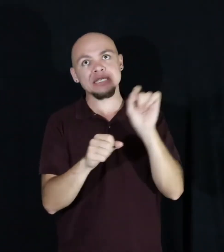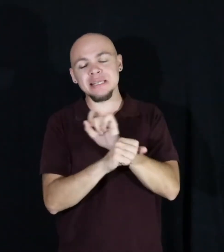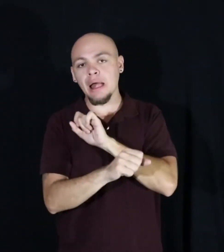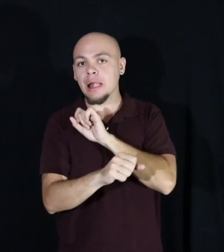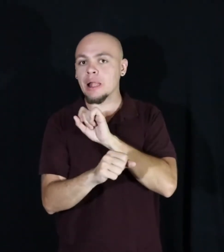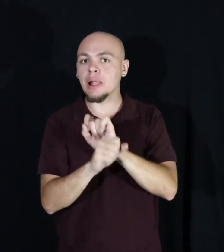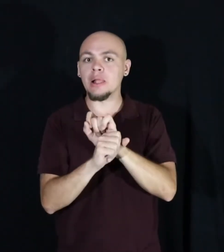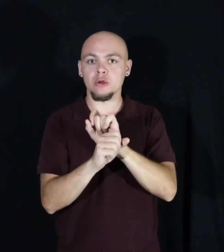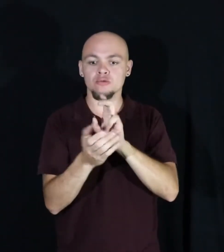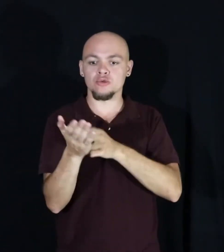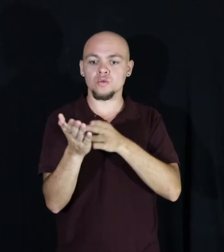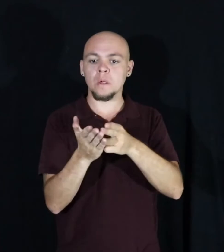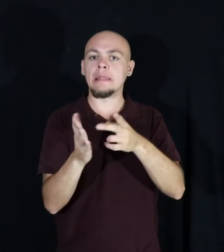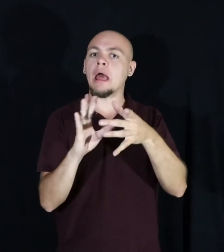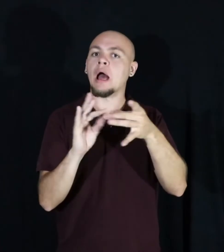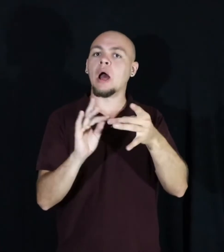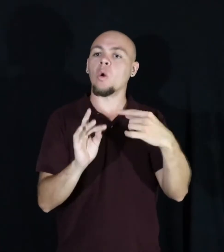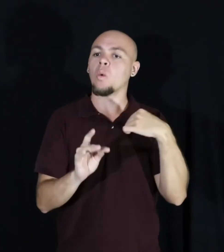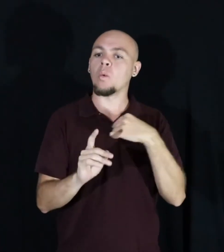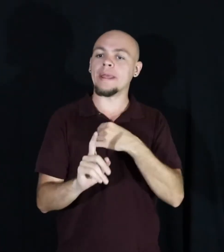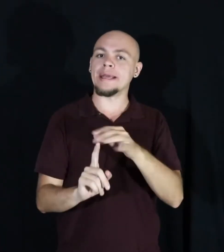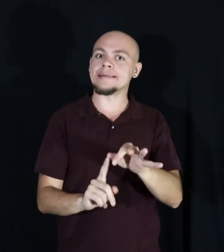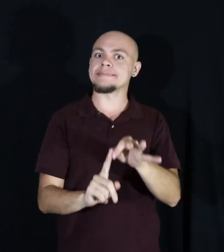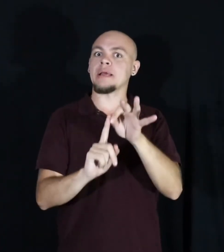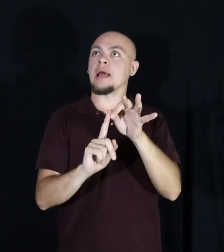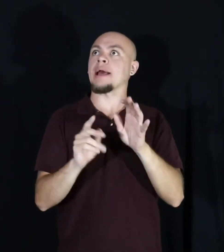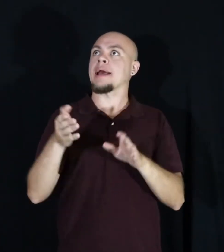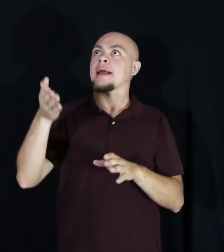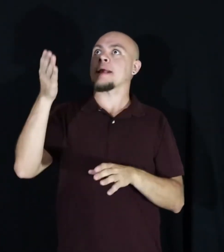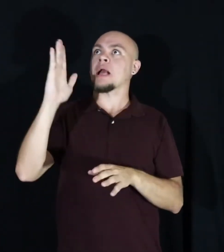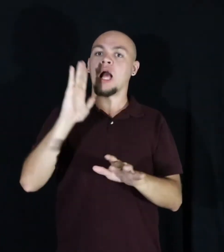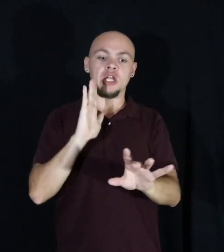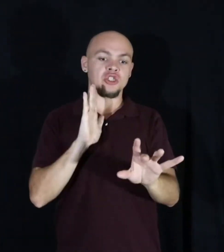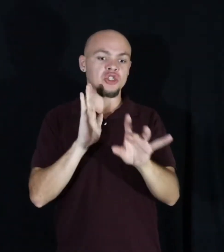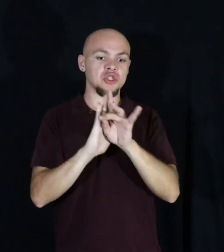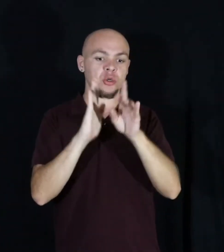were special, that we were God's chosen people,